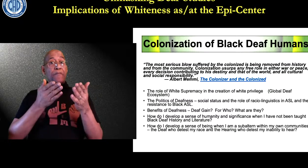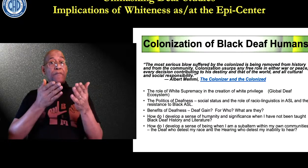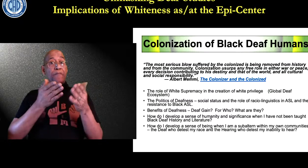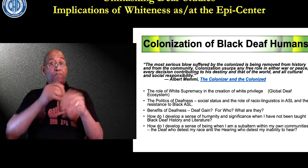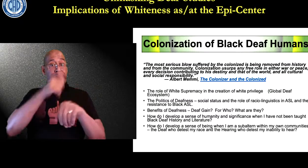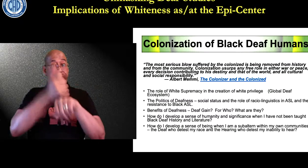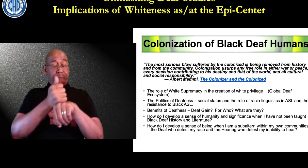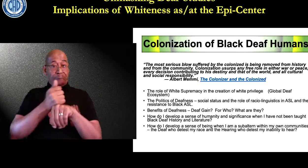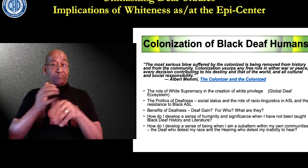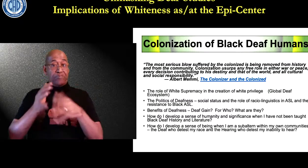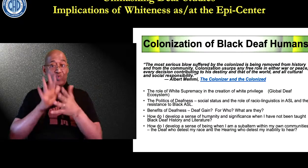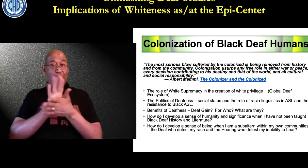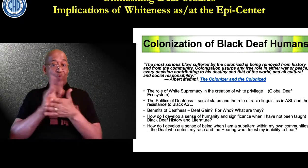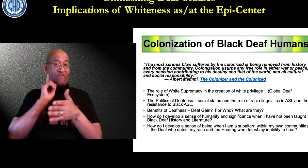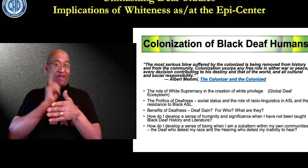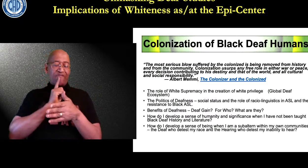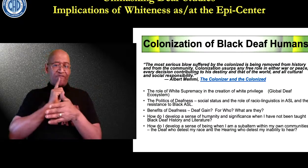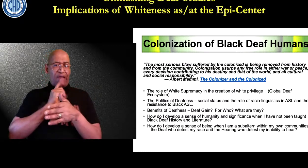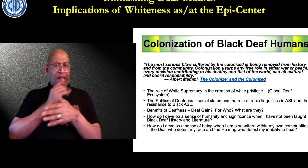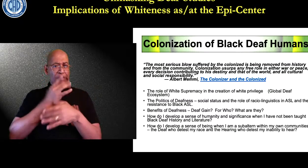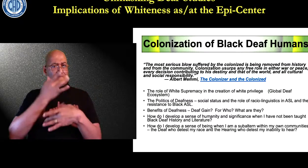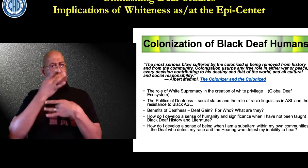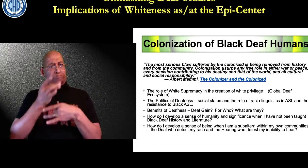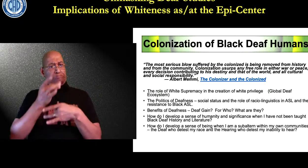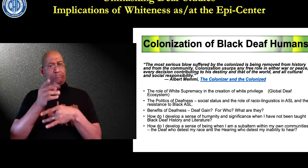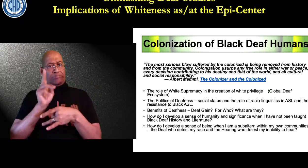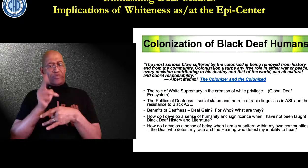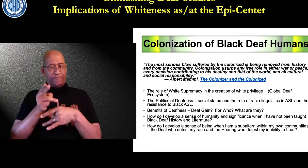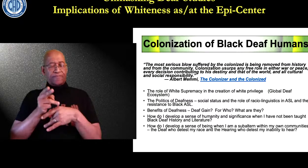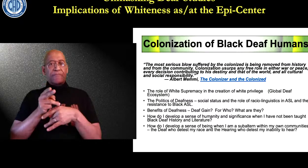And then they established a school for the deaf.